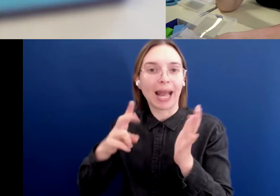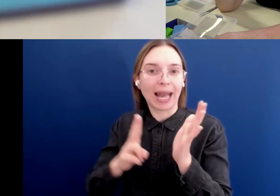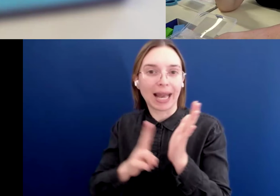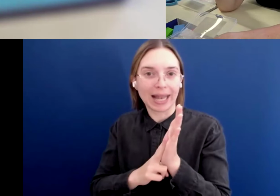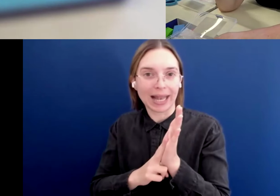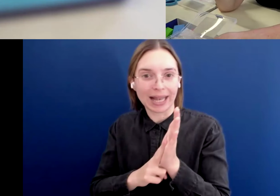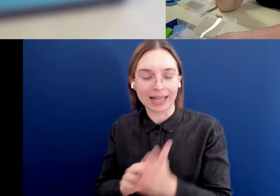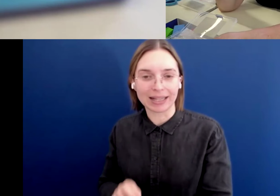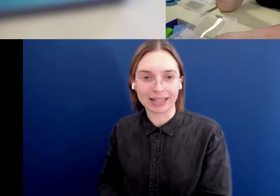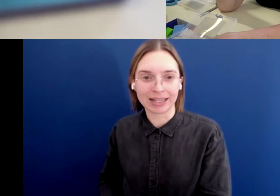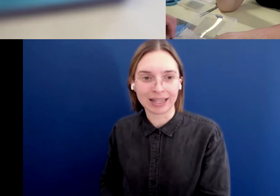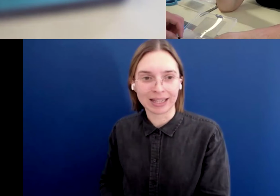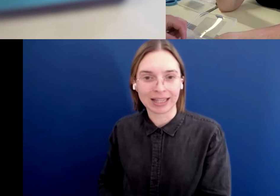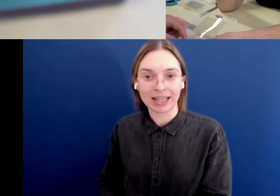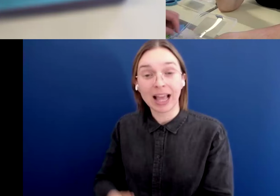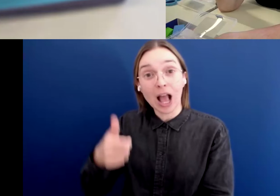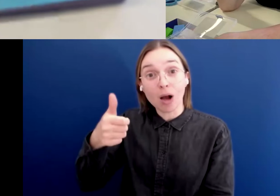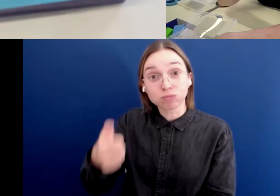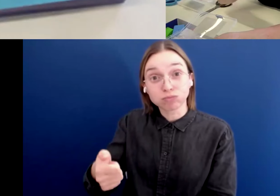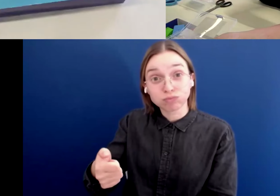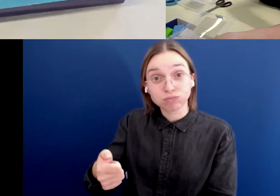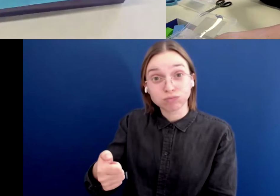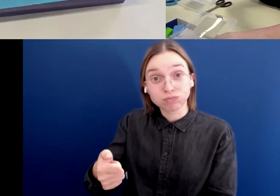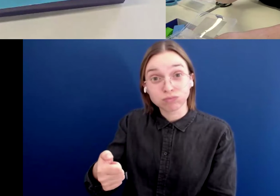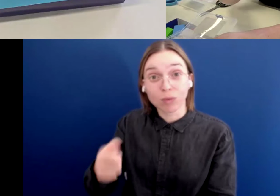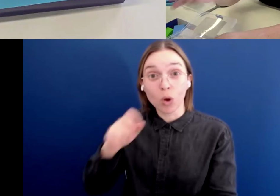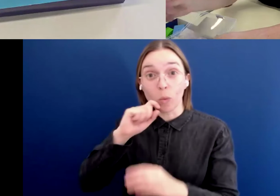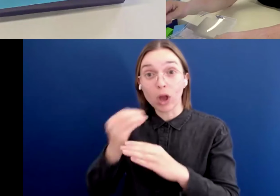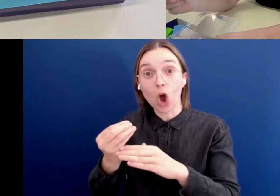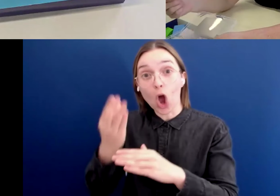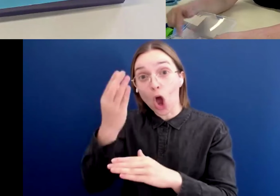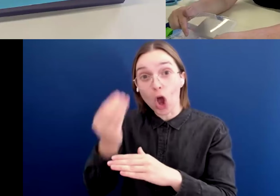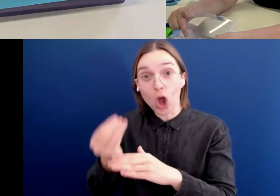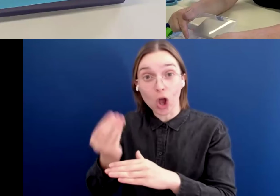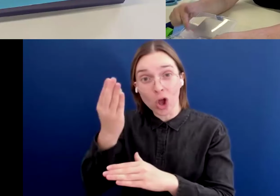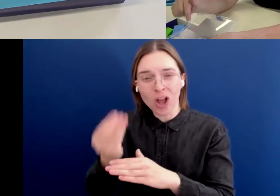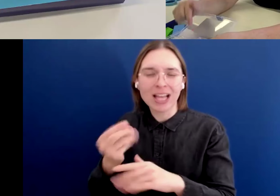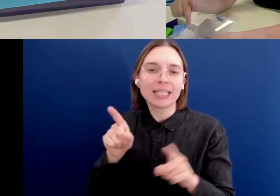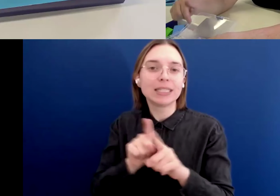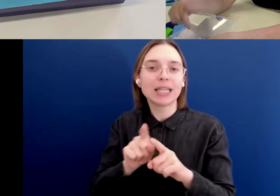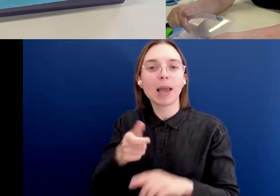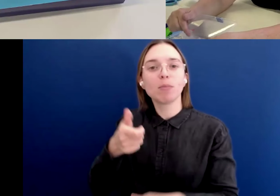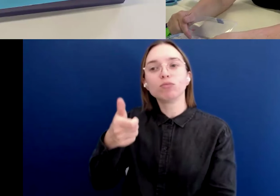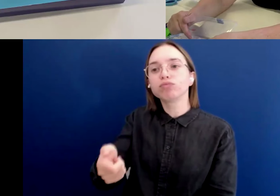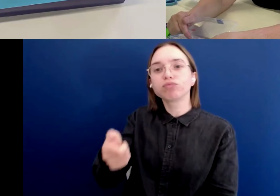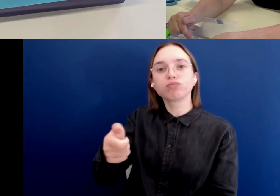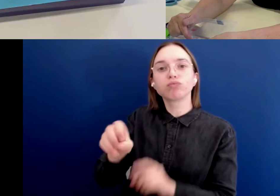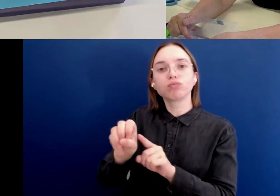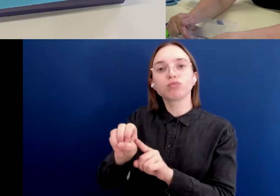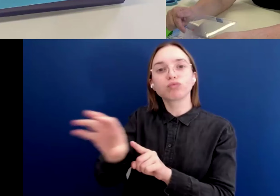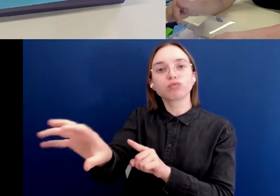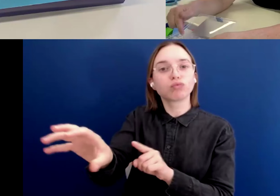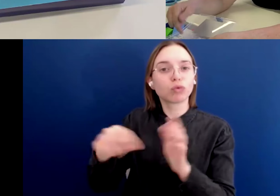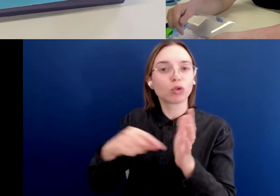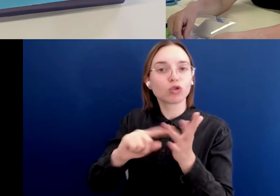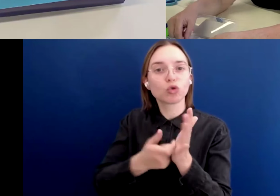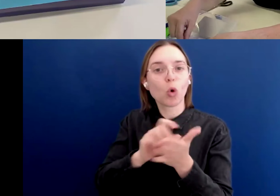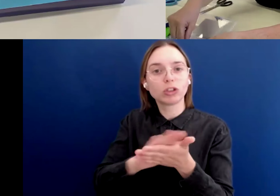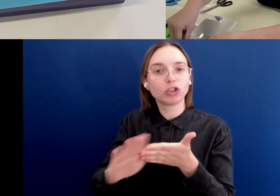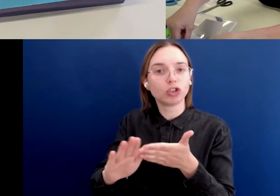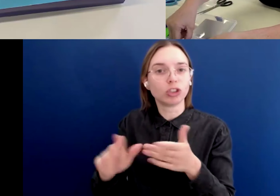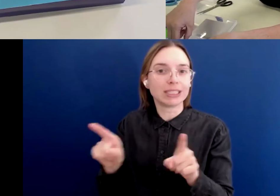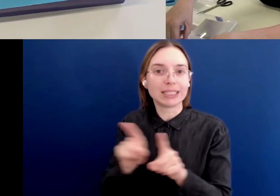press the button, it turns it on, you press the button, it turns it on, and it kind of releases it, a lot like a torch. So that's a torch style button, and it's